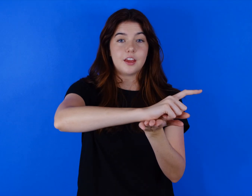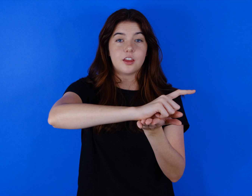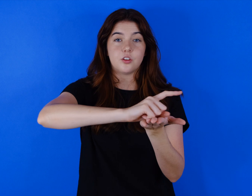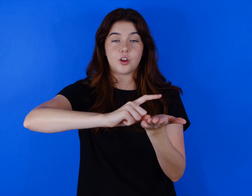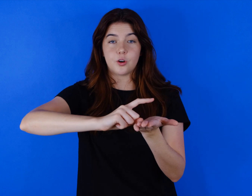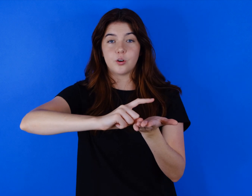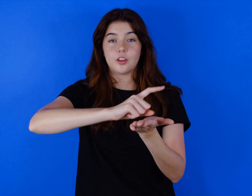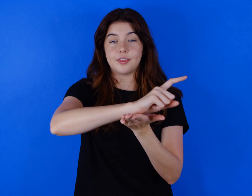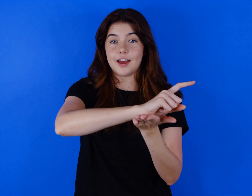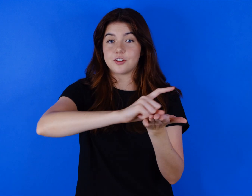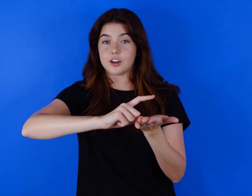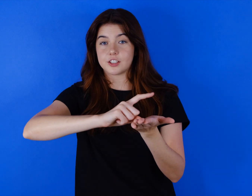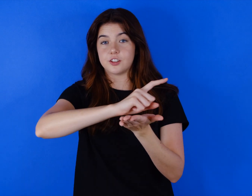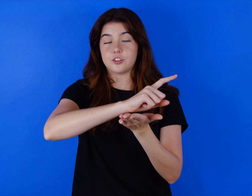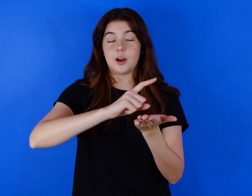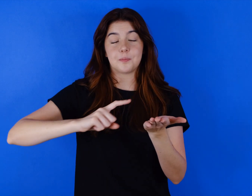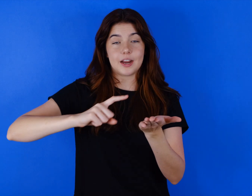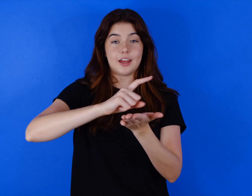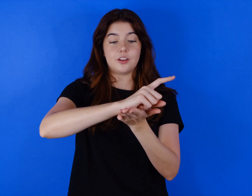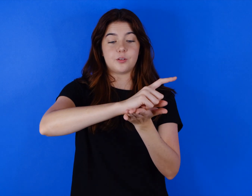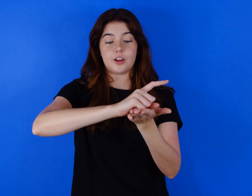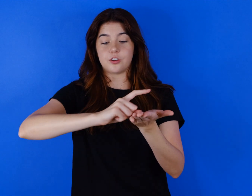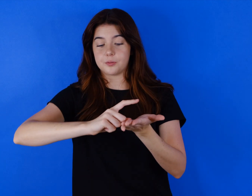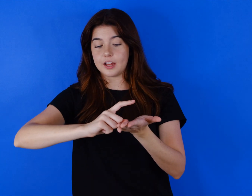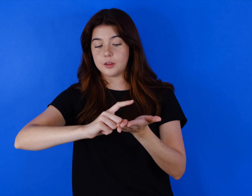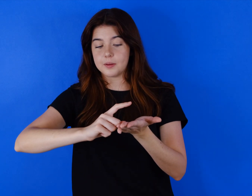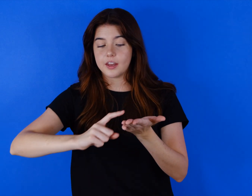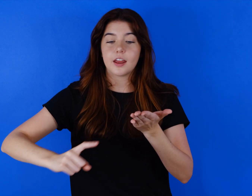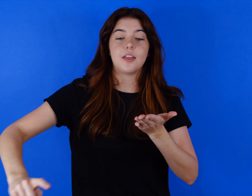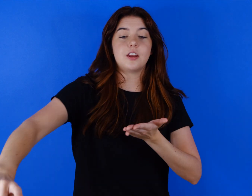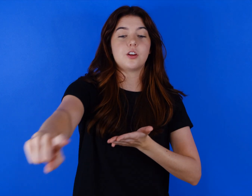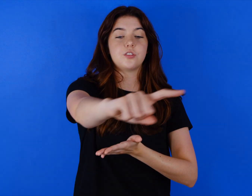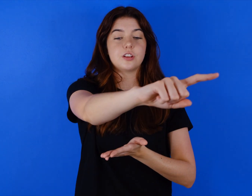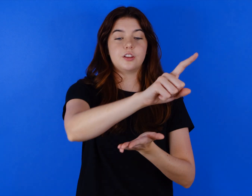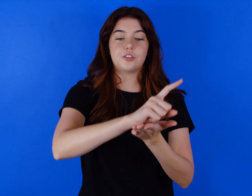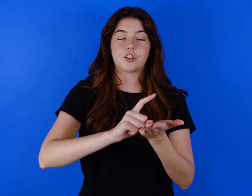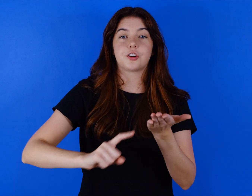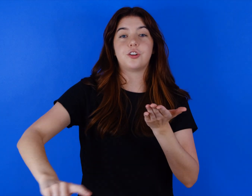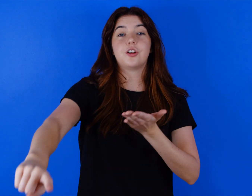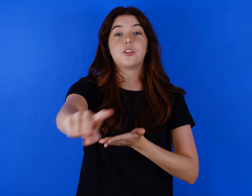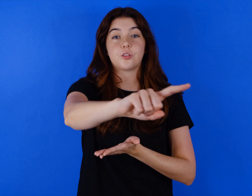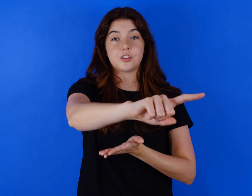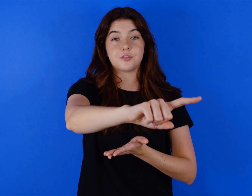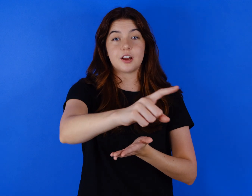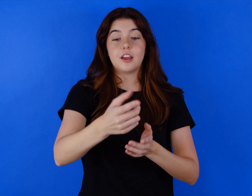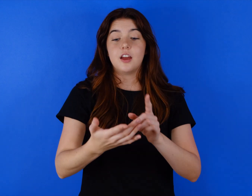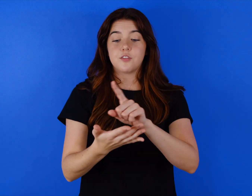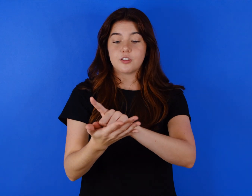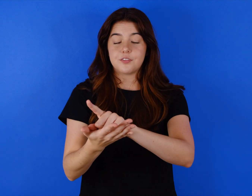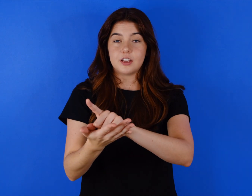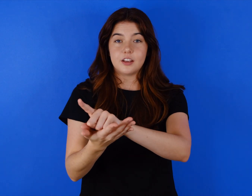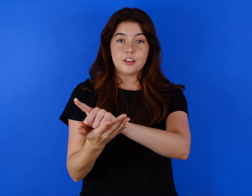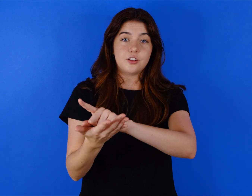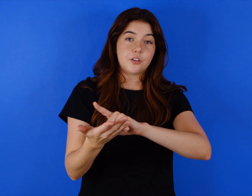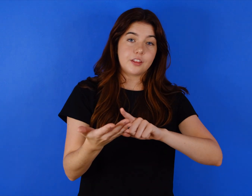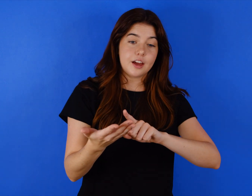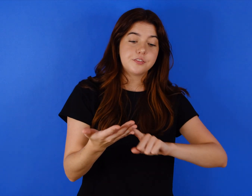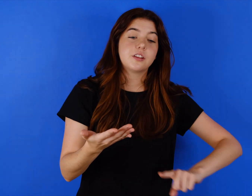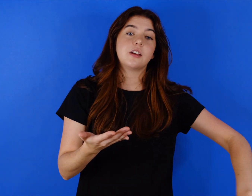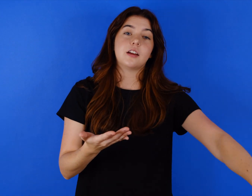You go that direction, so I'm right-handed, so I go to the right a little bit, and then it goes in a little circle towards the front. If you're left-handed, you go to the left, and then